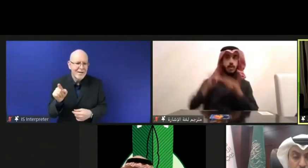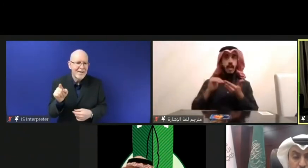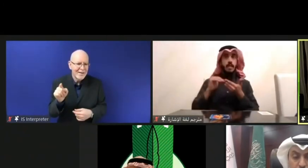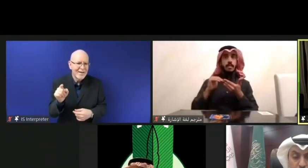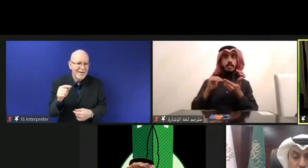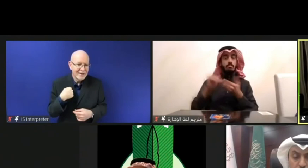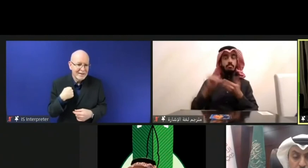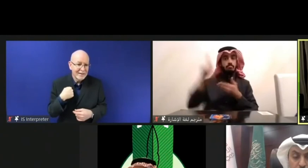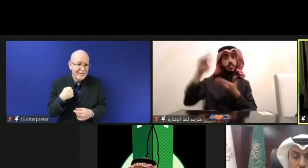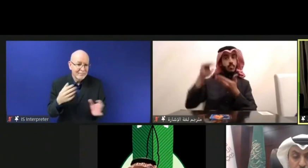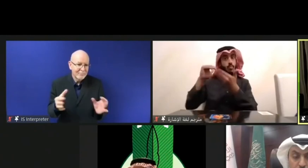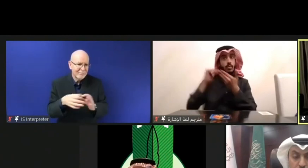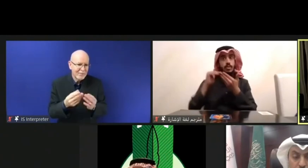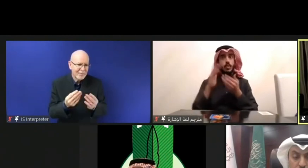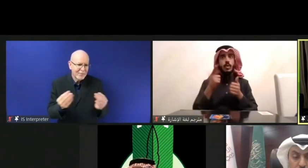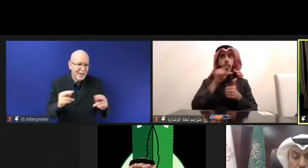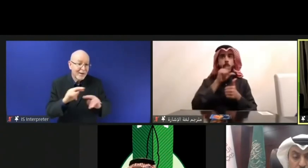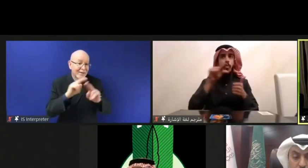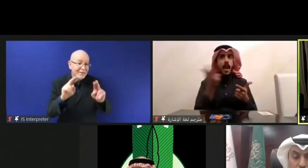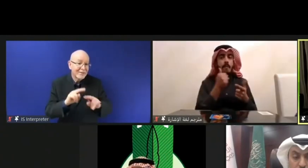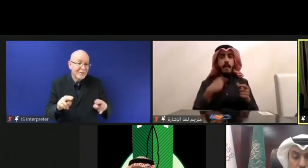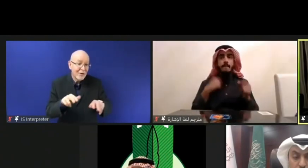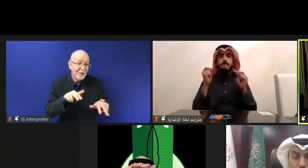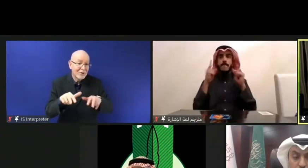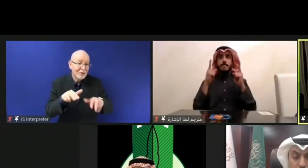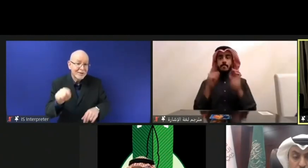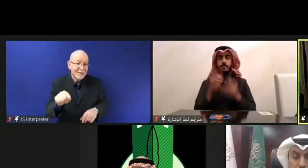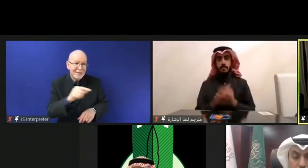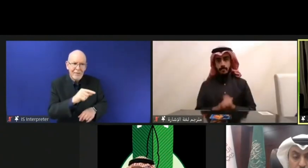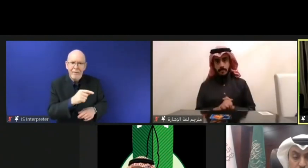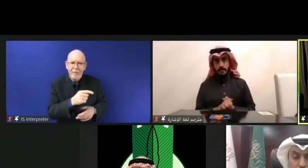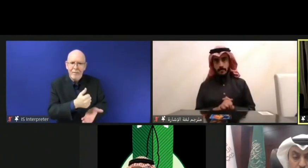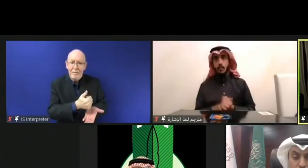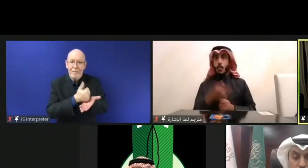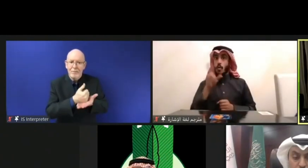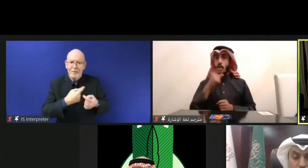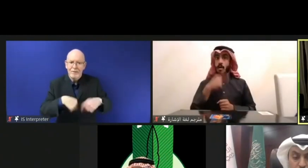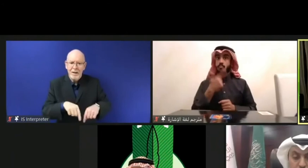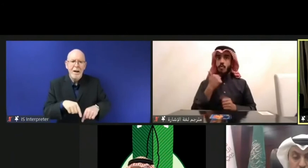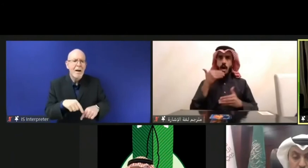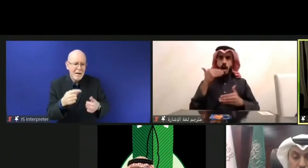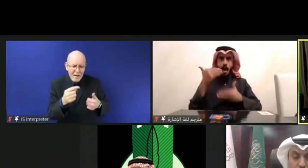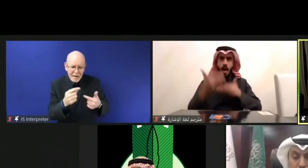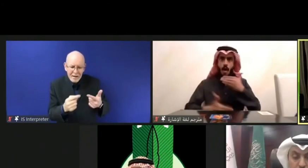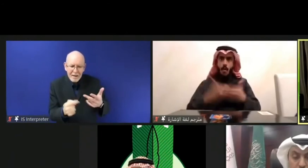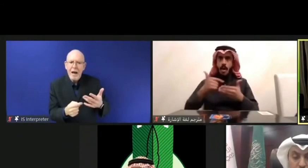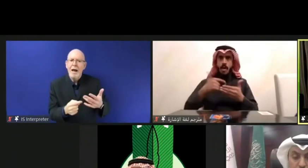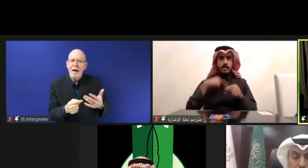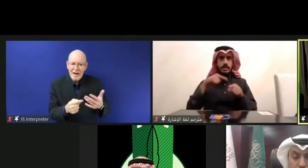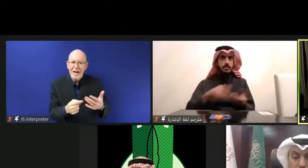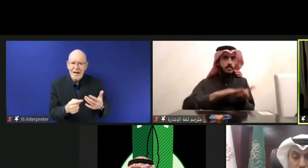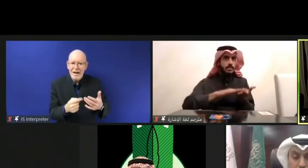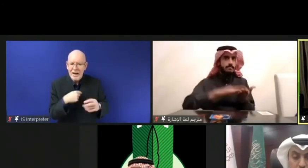with a number of cases that we learn from, and we try to apply it locally here, taking